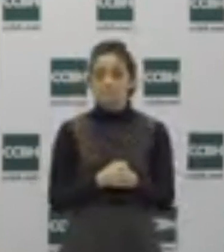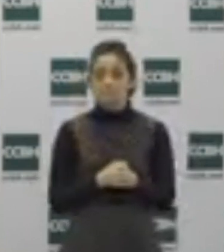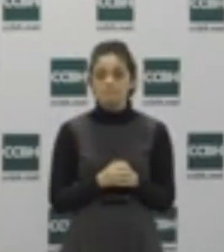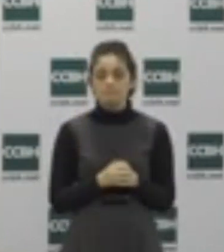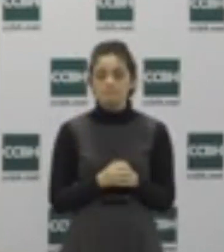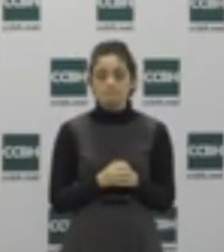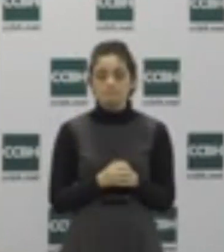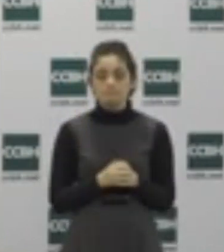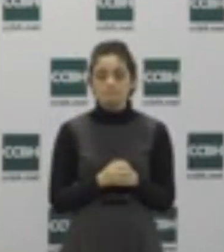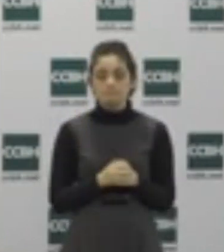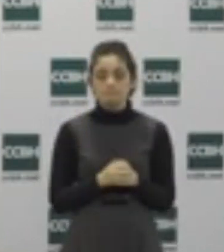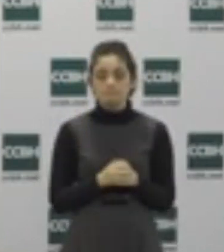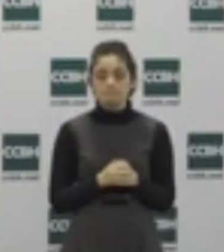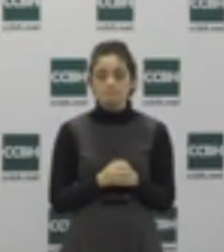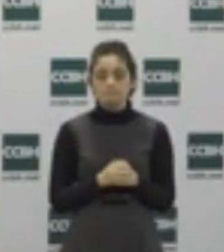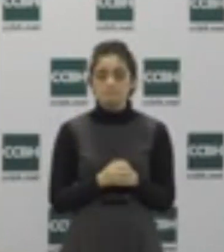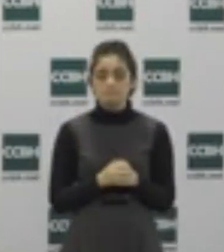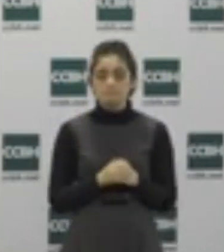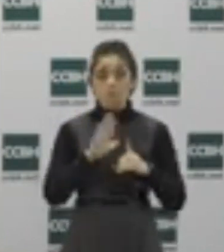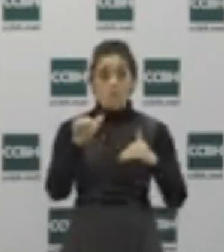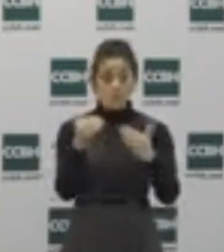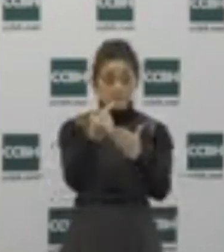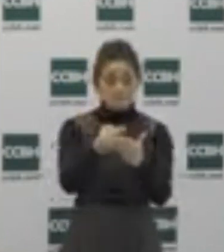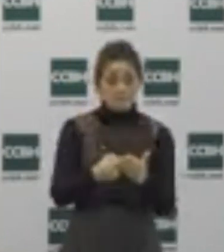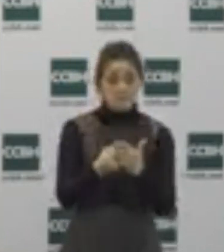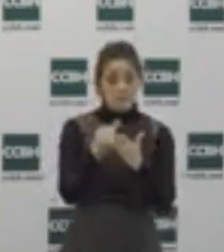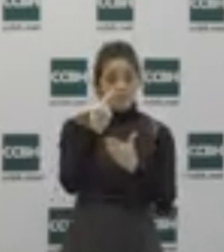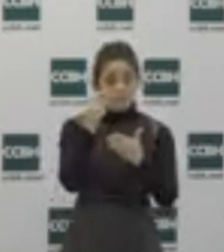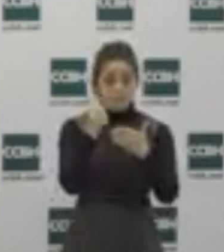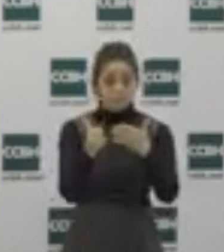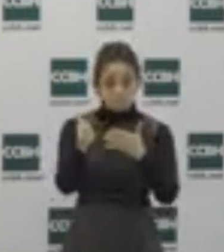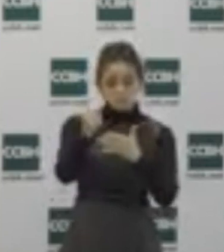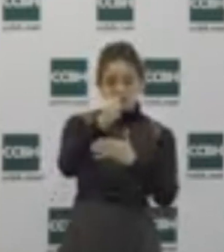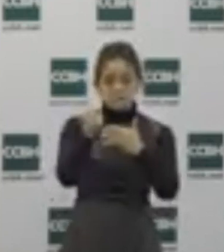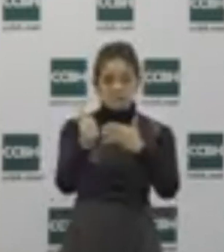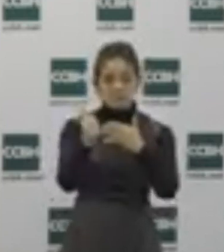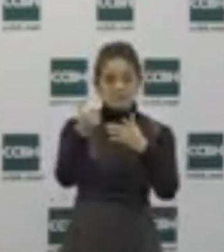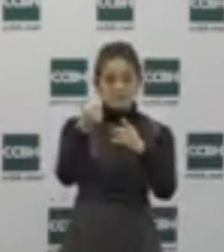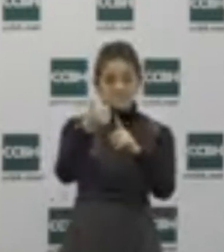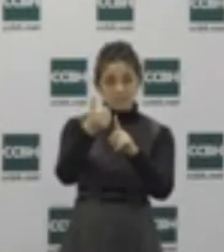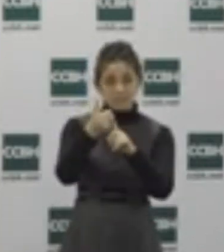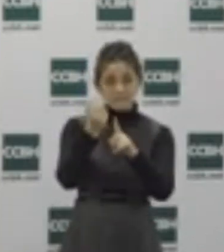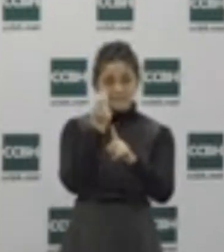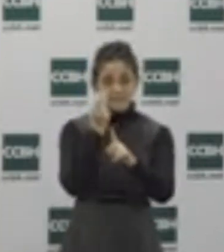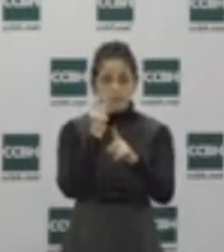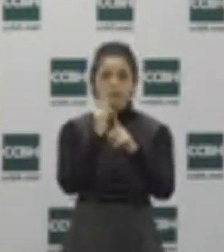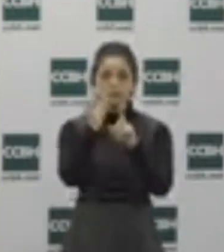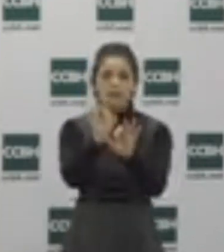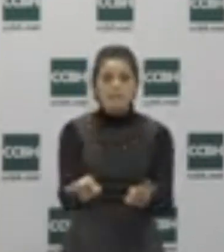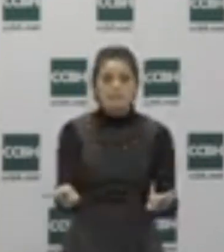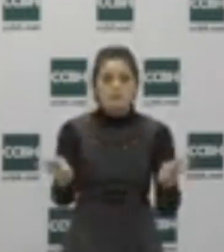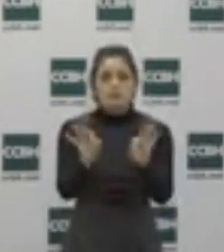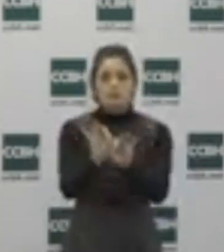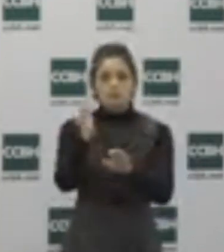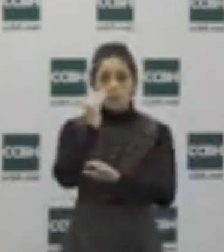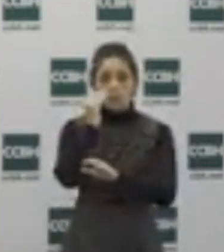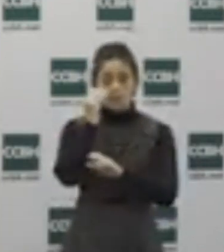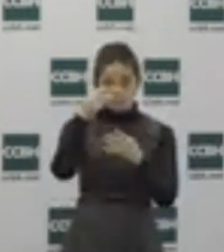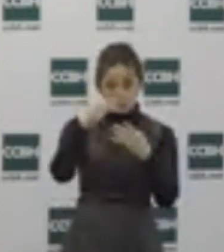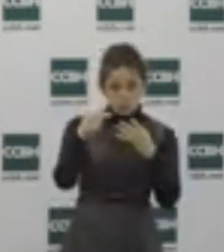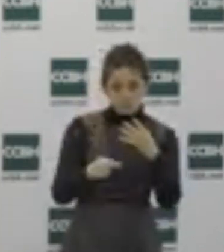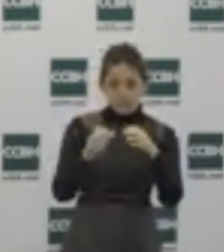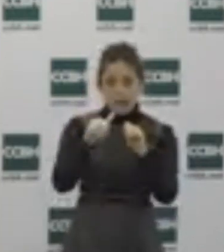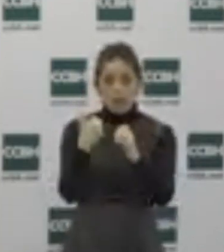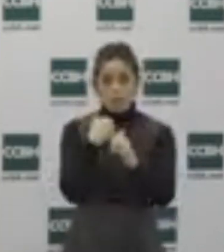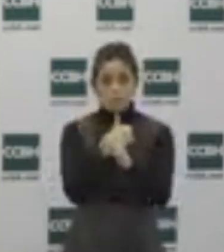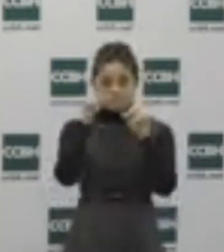So these discussions around this prioritization, you begin to see how critical the issue of making choices around how